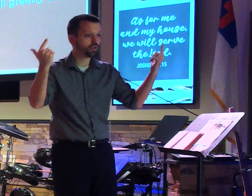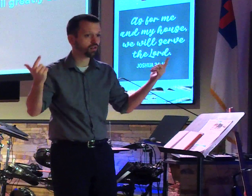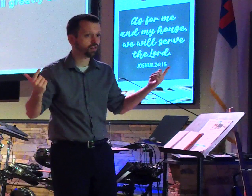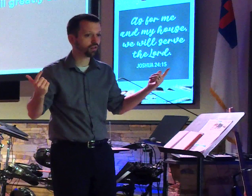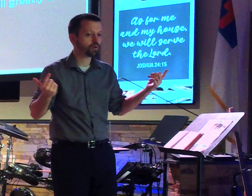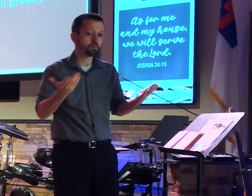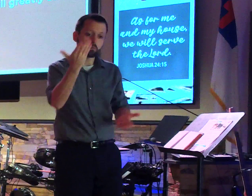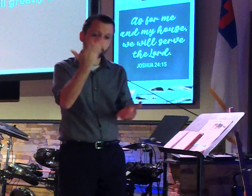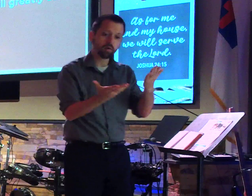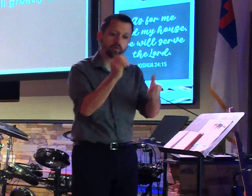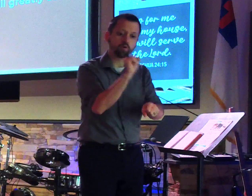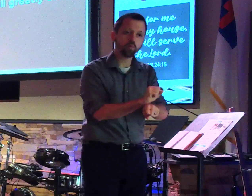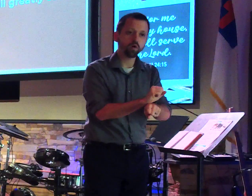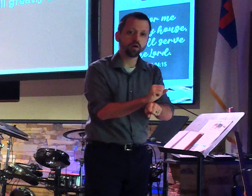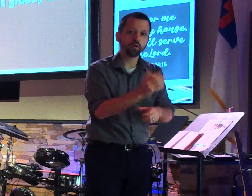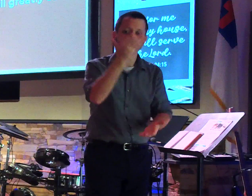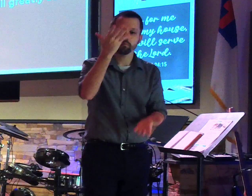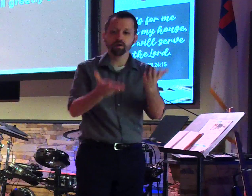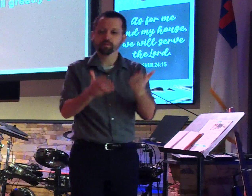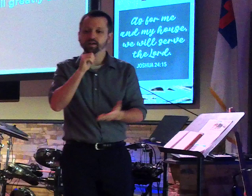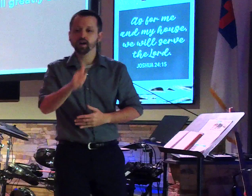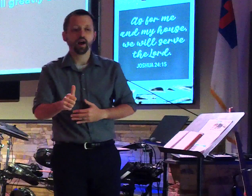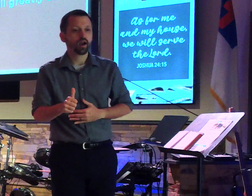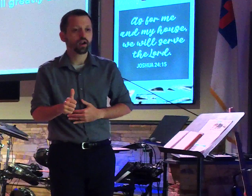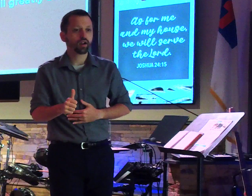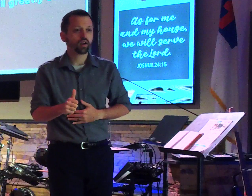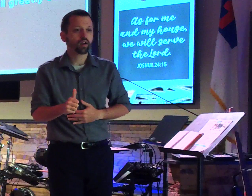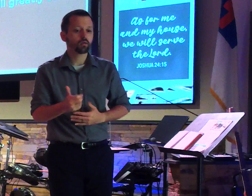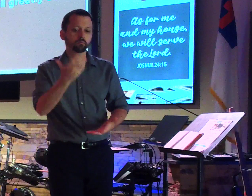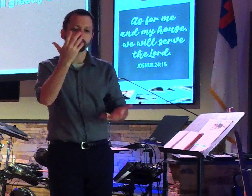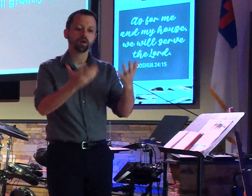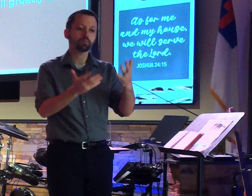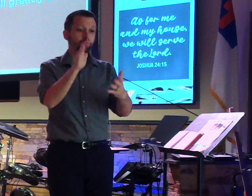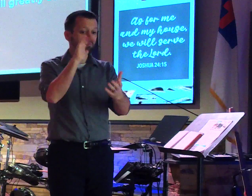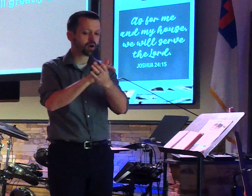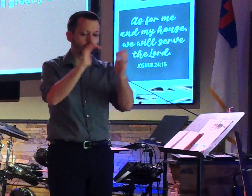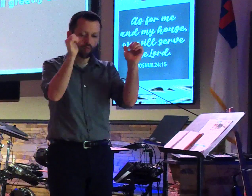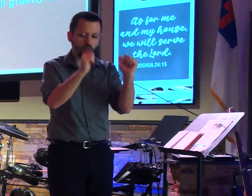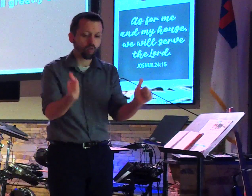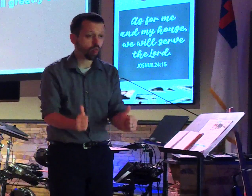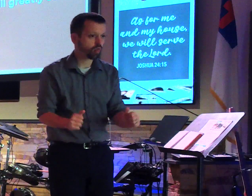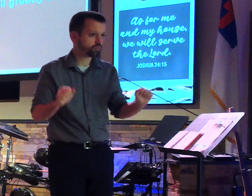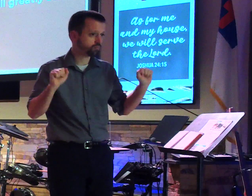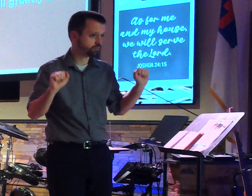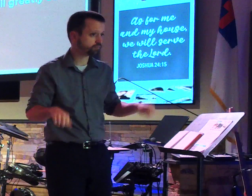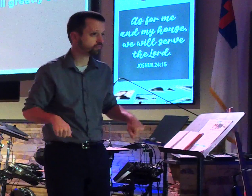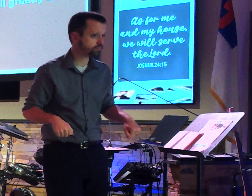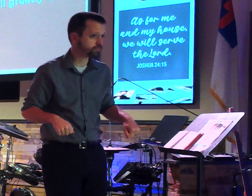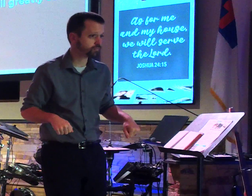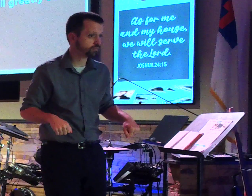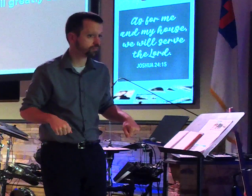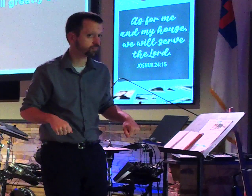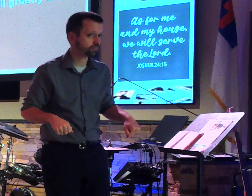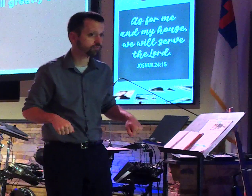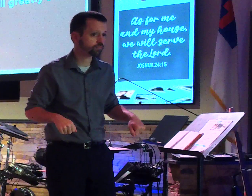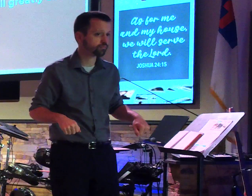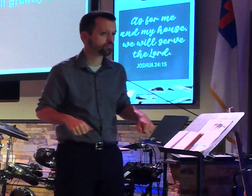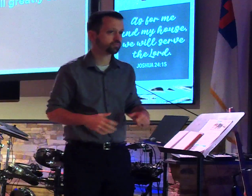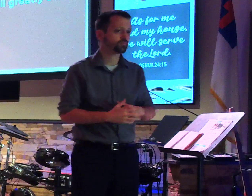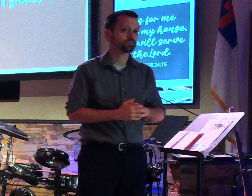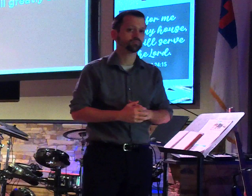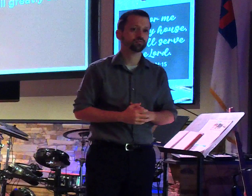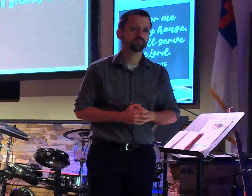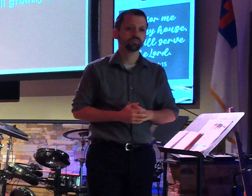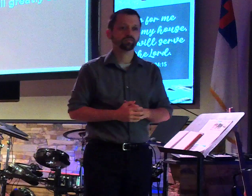may work, may not. It may lead to the demise of your marriage. What am I saying? I'm saying this, that, you know, that's a